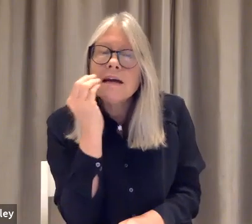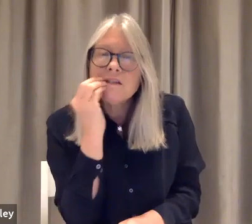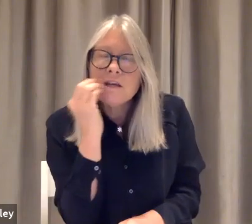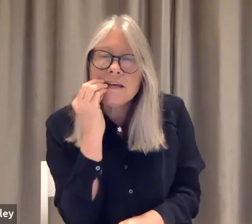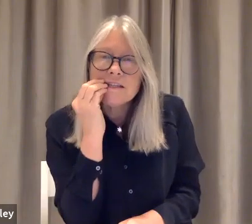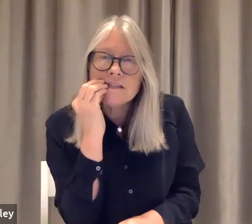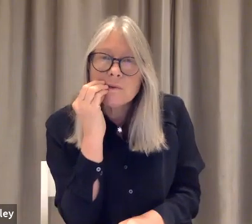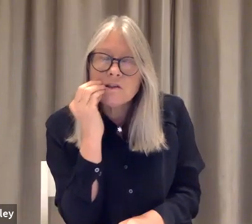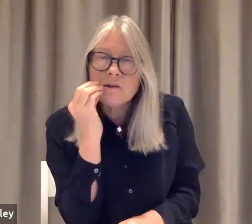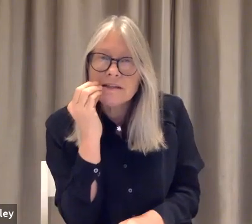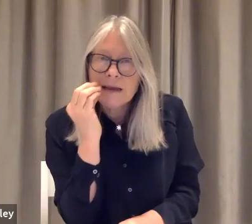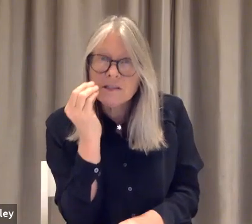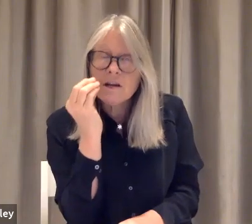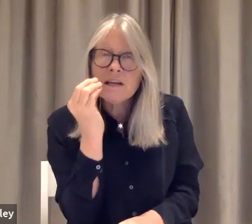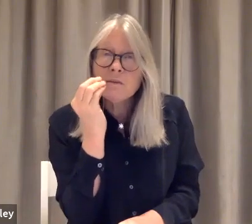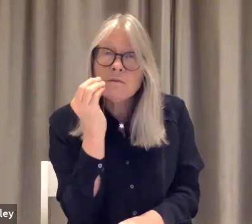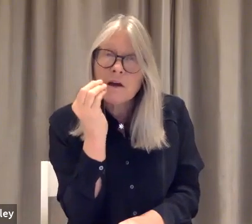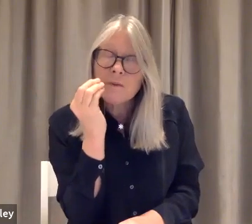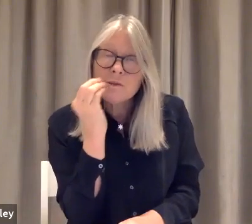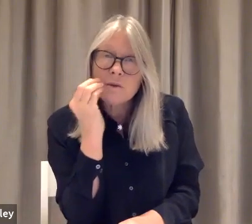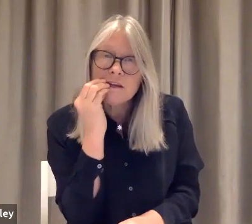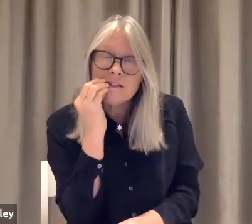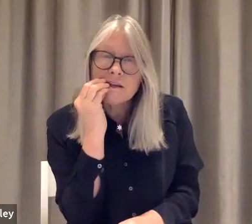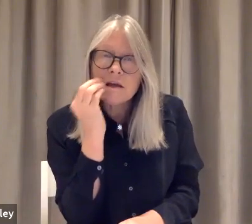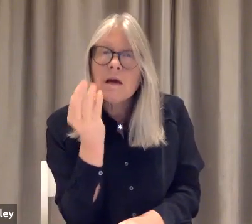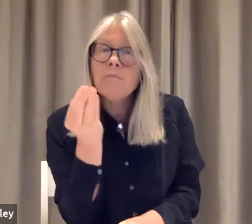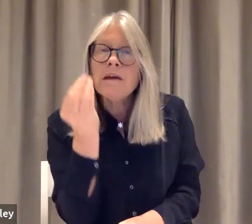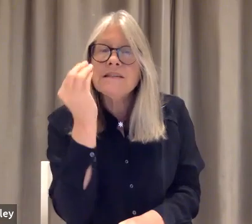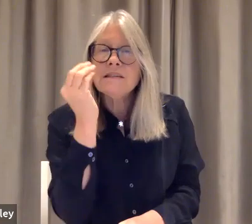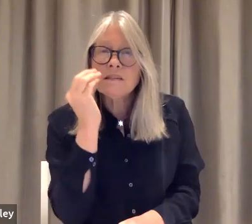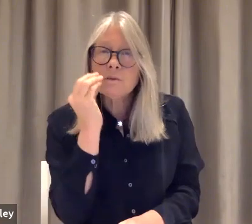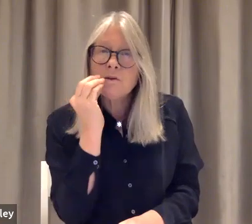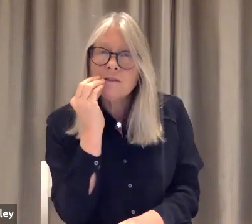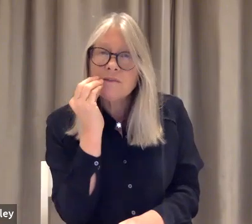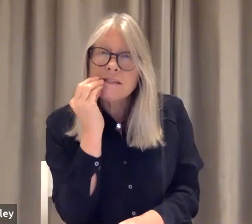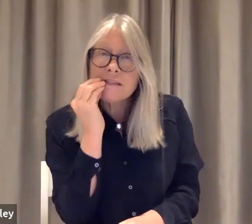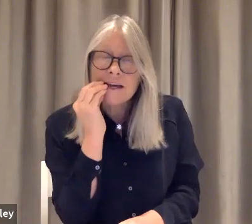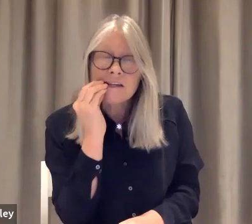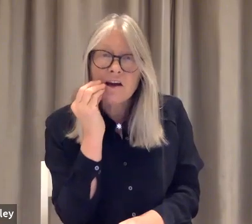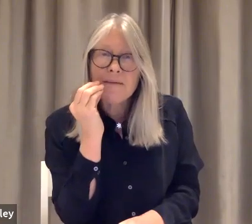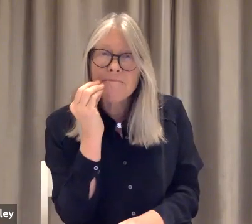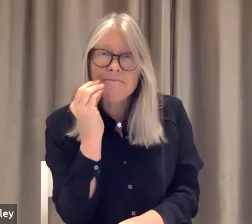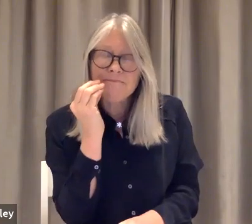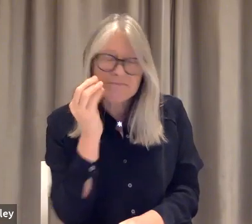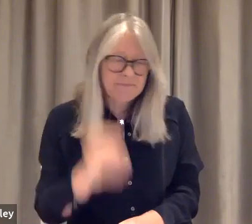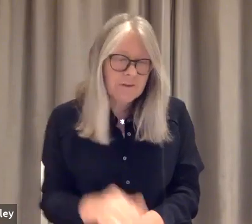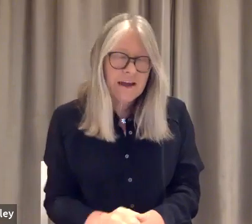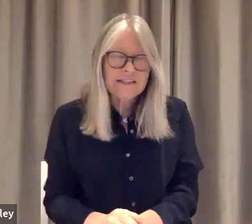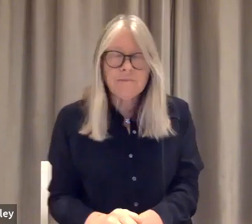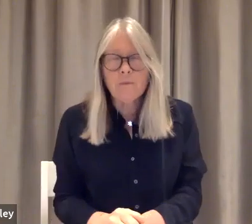to eat with two little taps to turn it into a verb, to eat. But in this instance, we'll use it for snack time. Great, something that we're going to